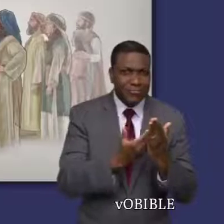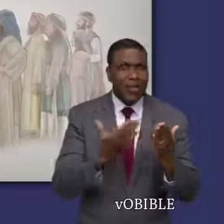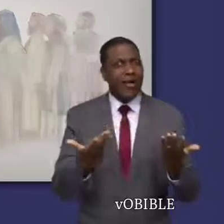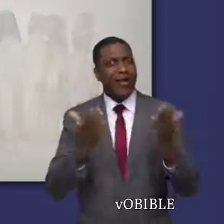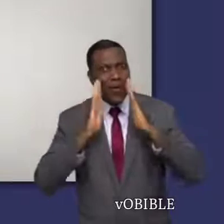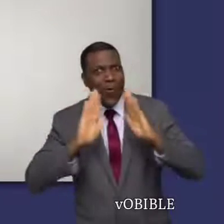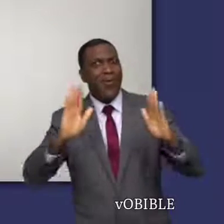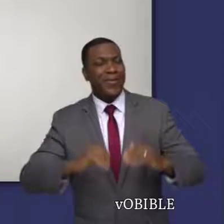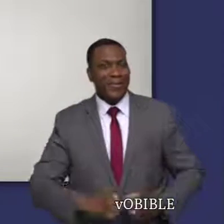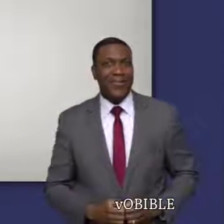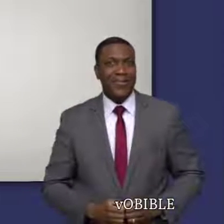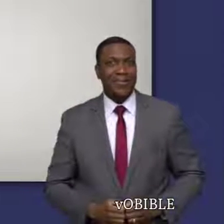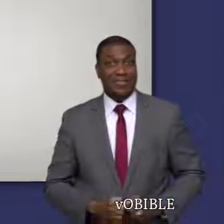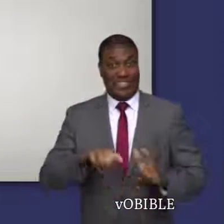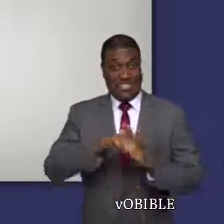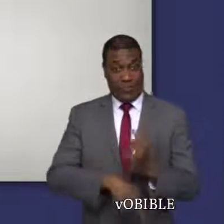statutes.